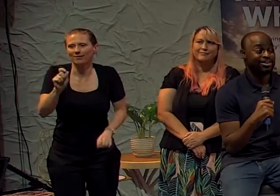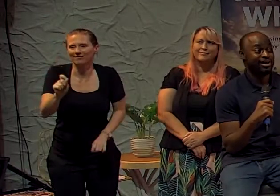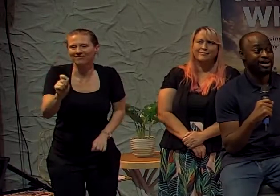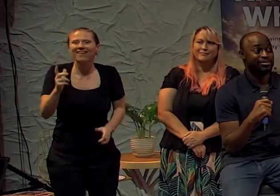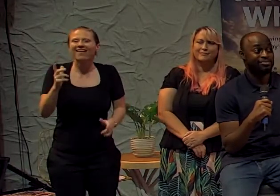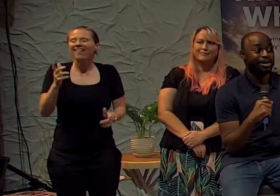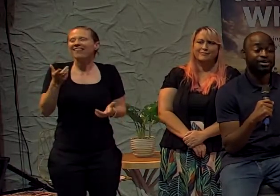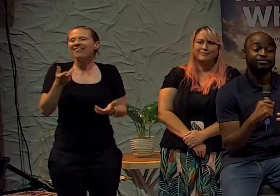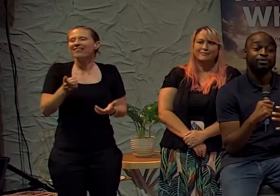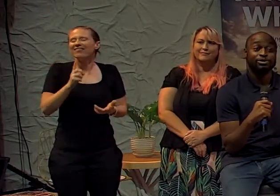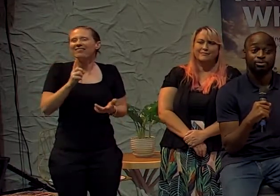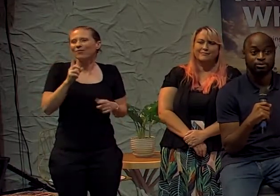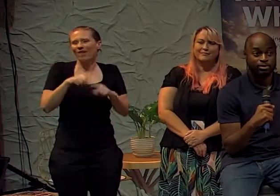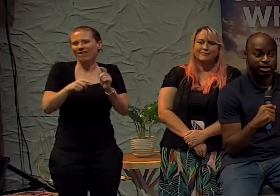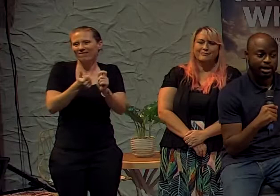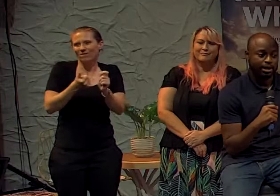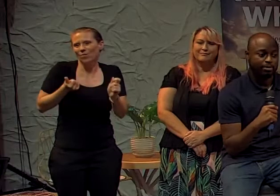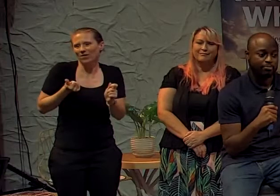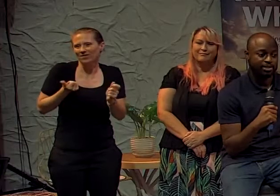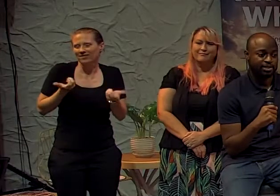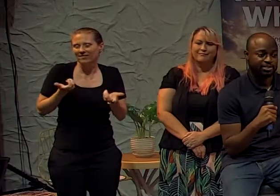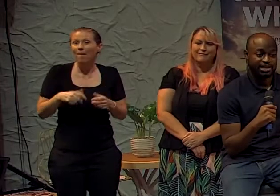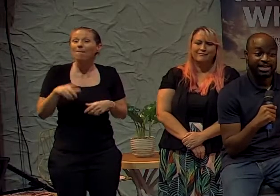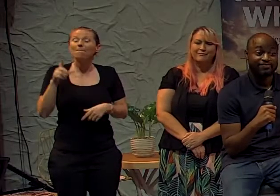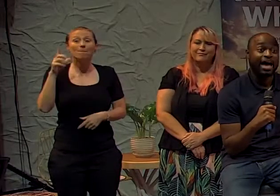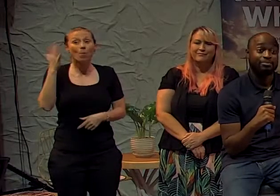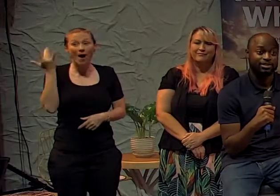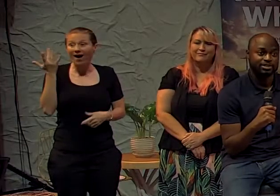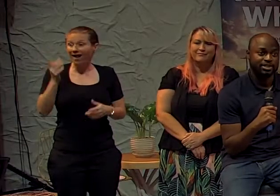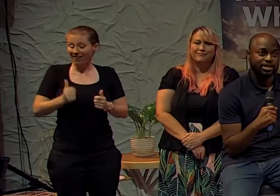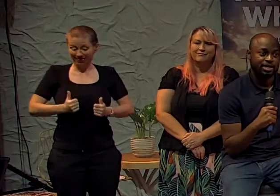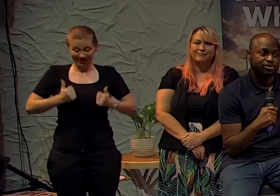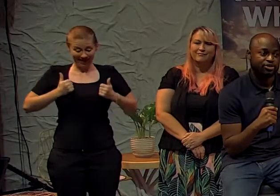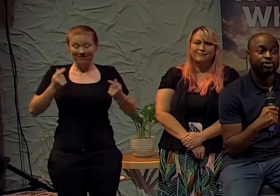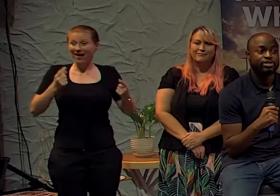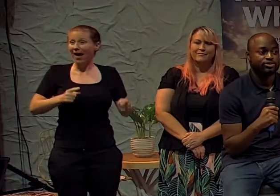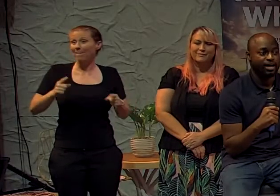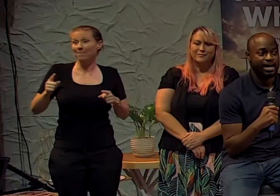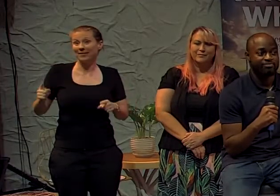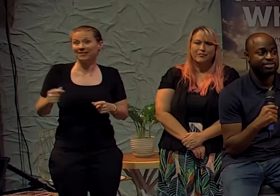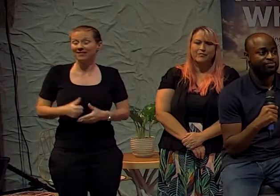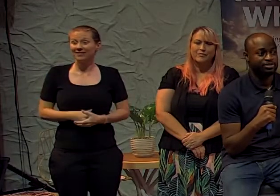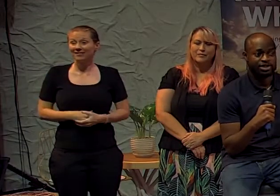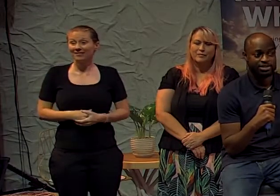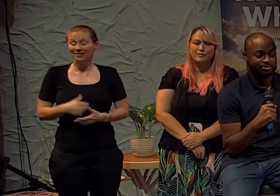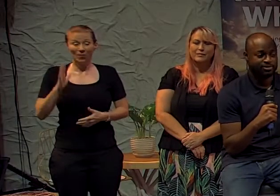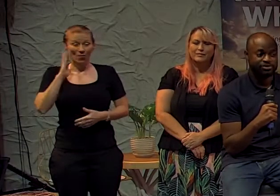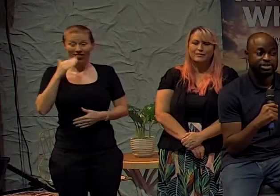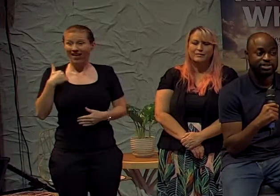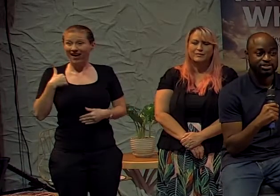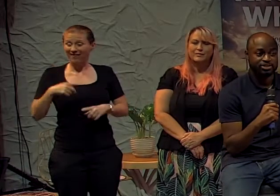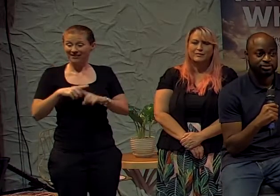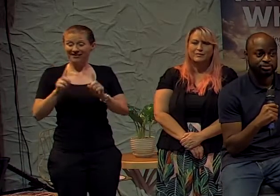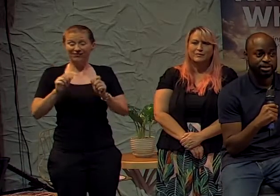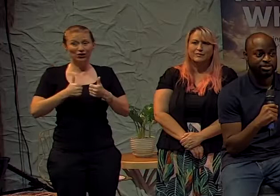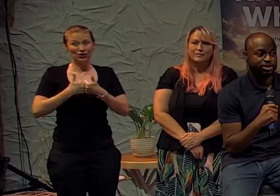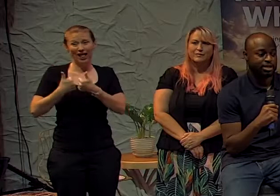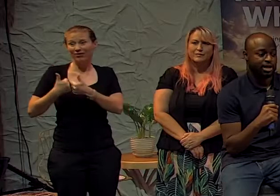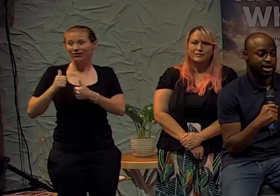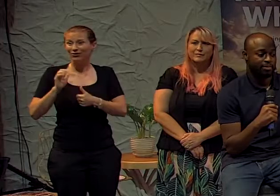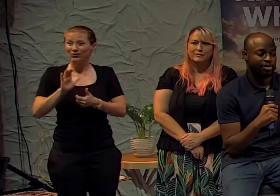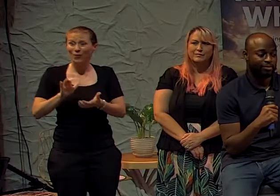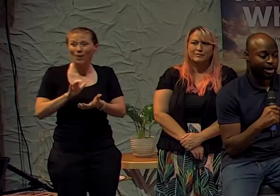are unavoidable, because life happens, and you're going to have different challenges in your